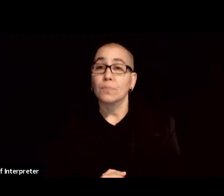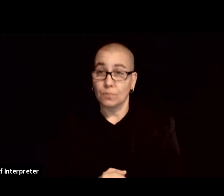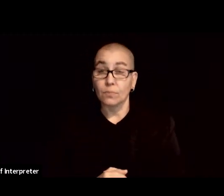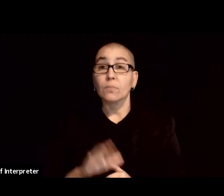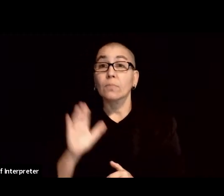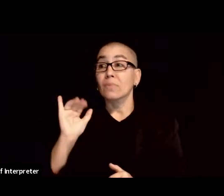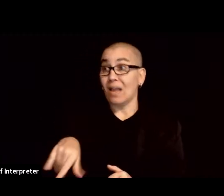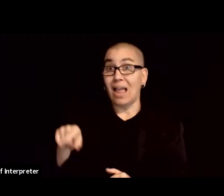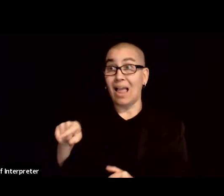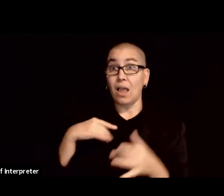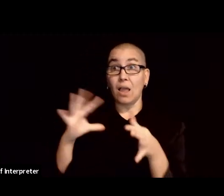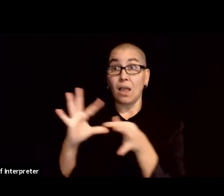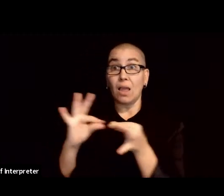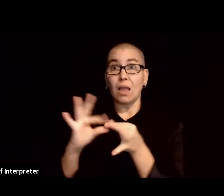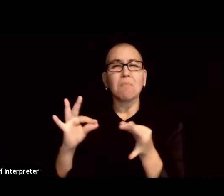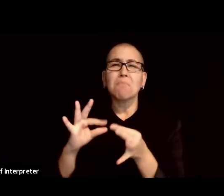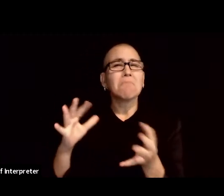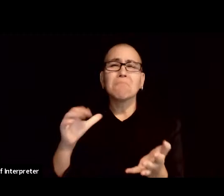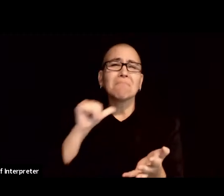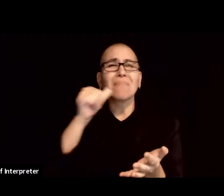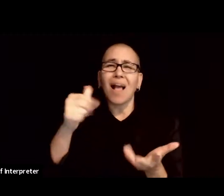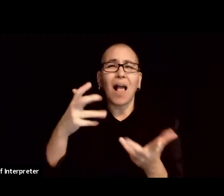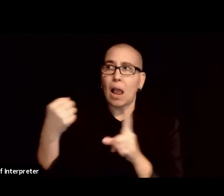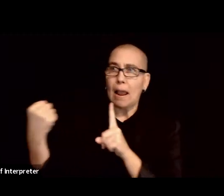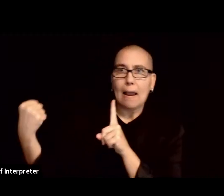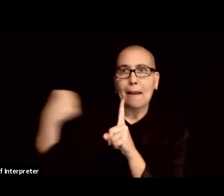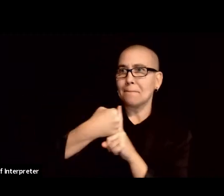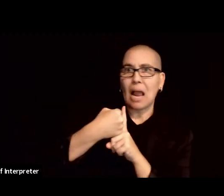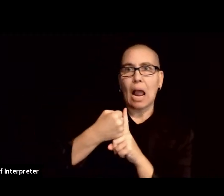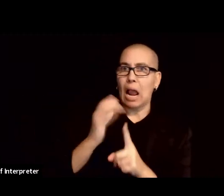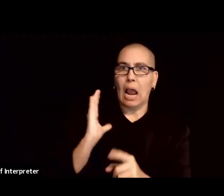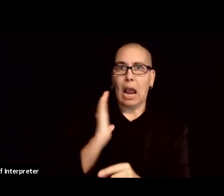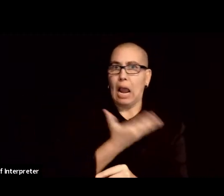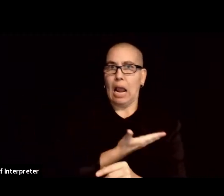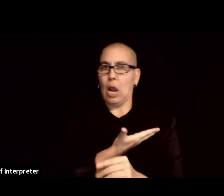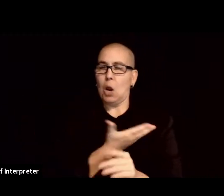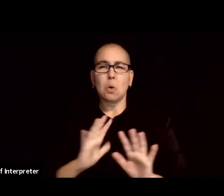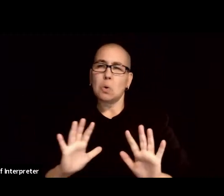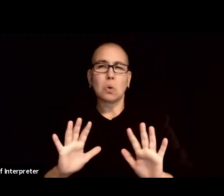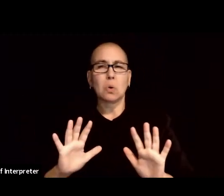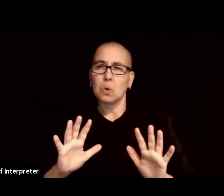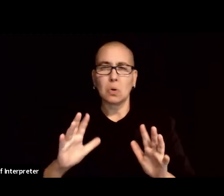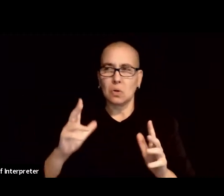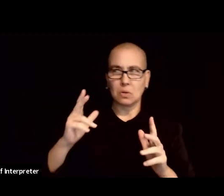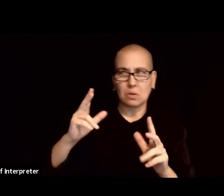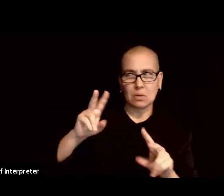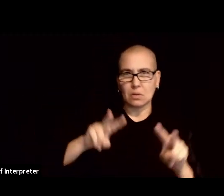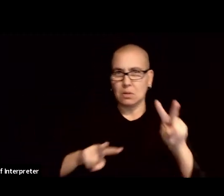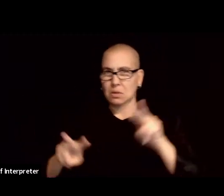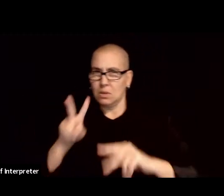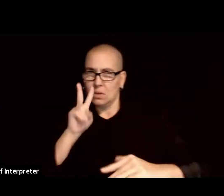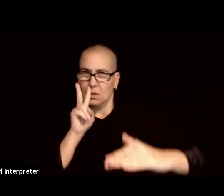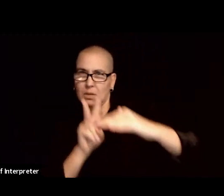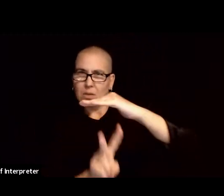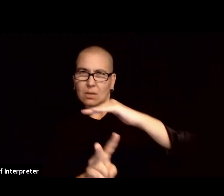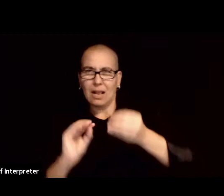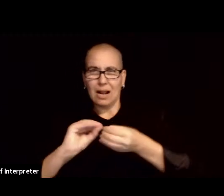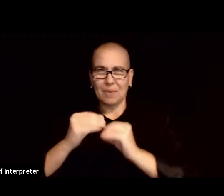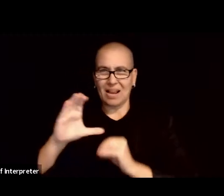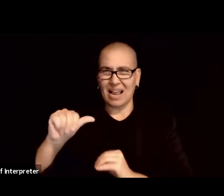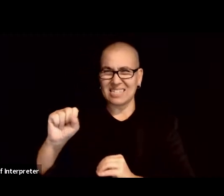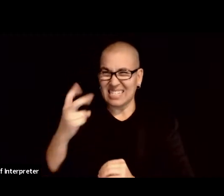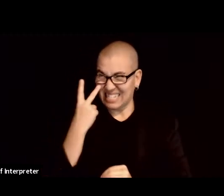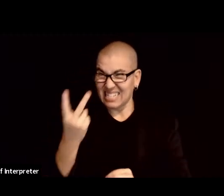particularly. We saw 95 total workplace outbreaks in that last week before the last